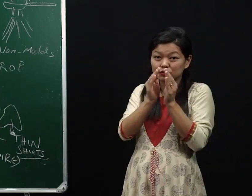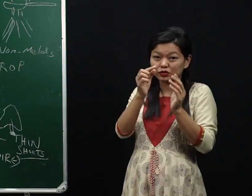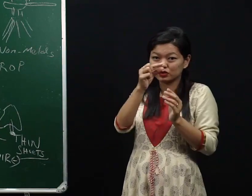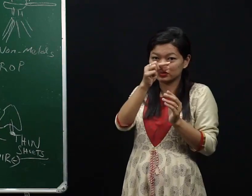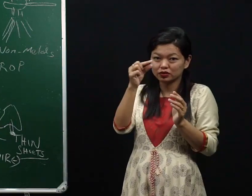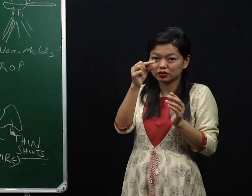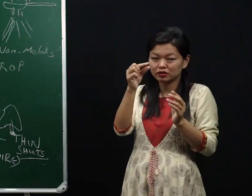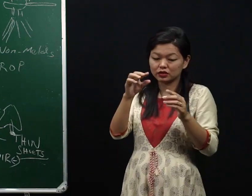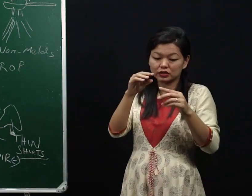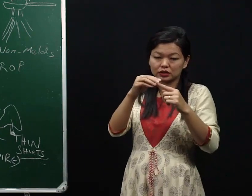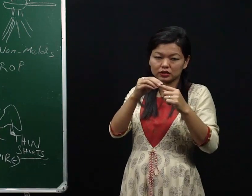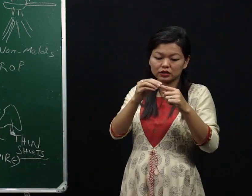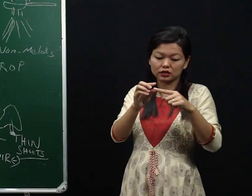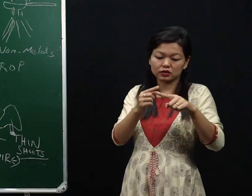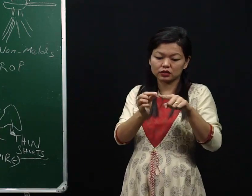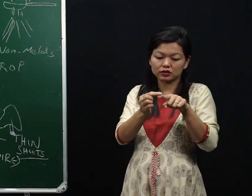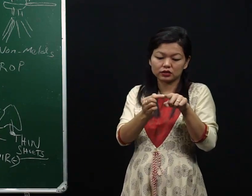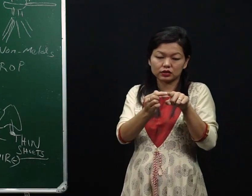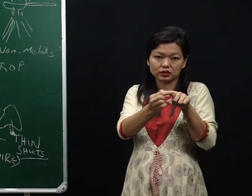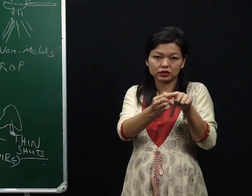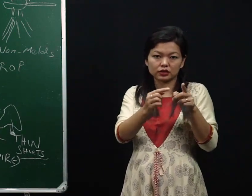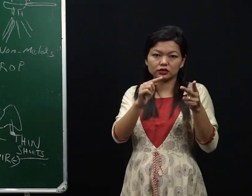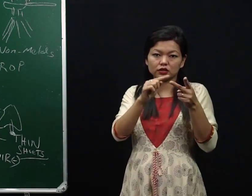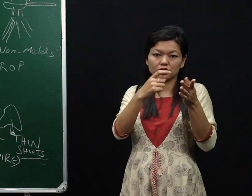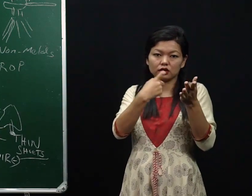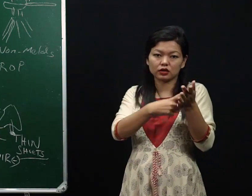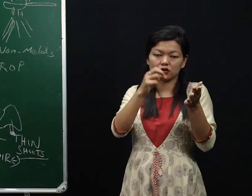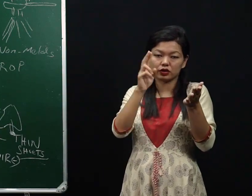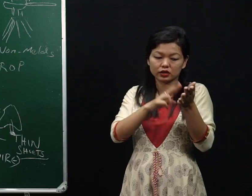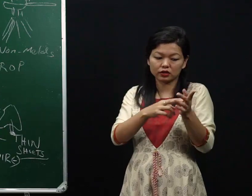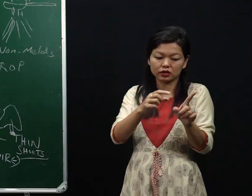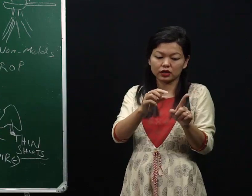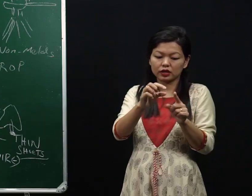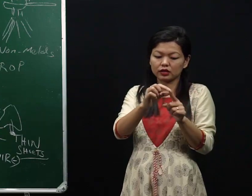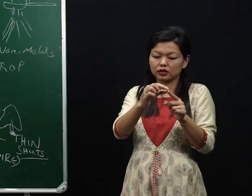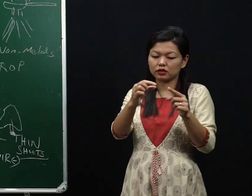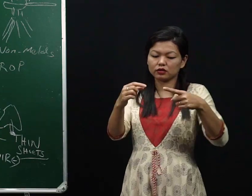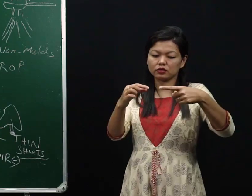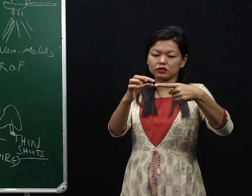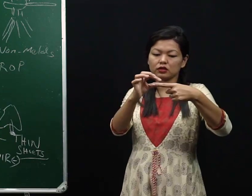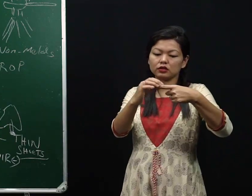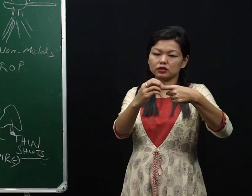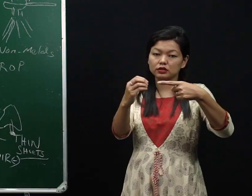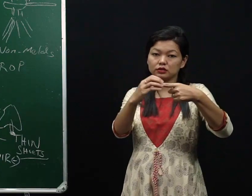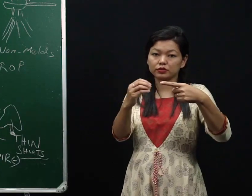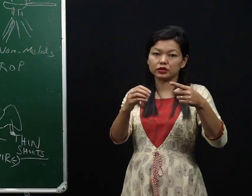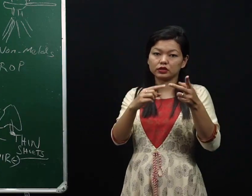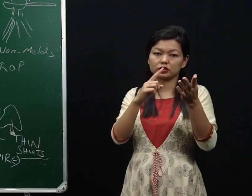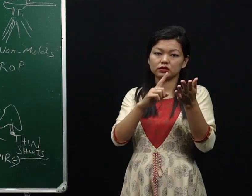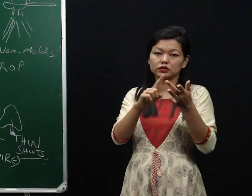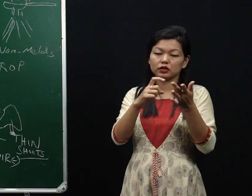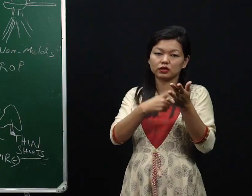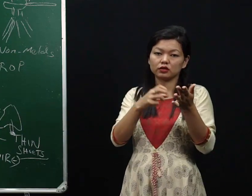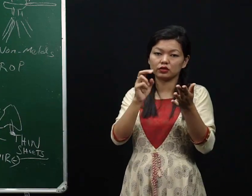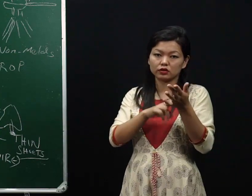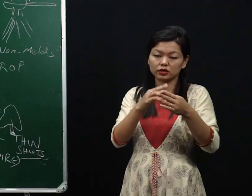for checking the connection. If there's some problem or if there's some problem with the switchboard, the electrician will touch the